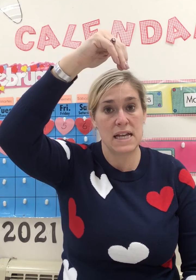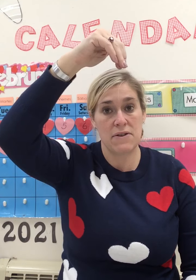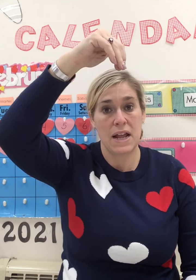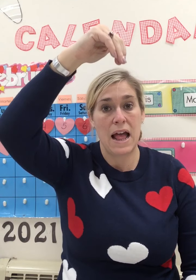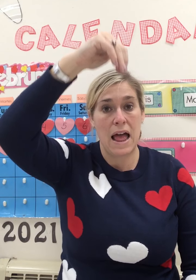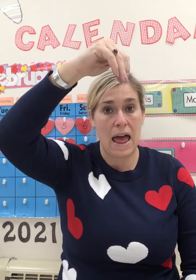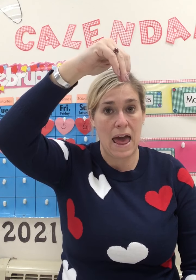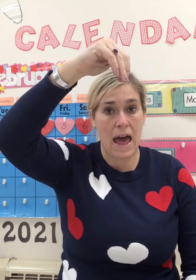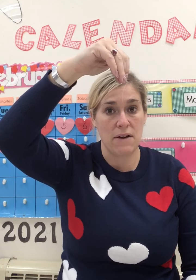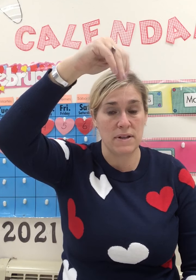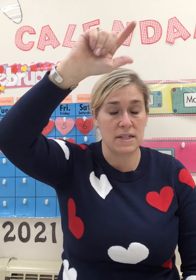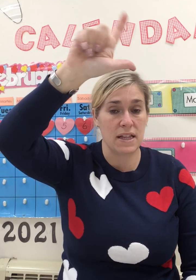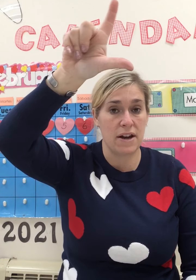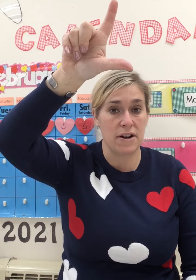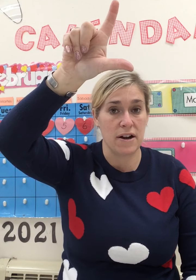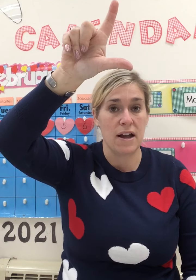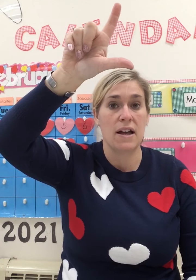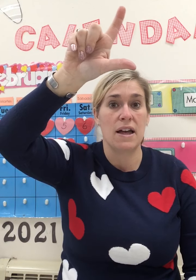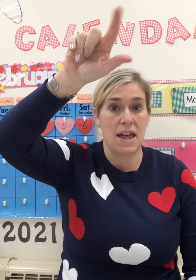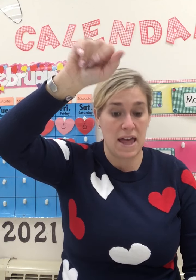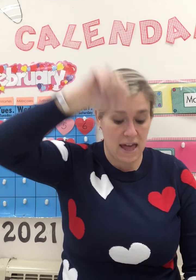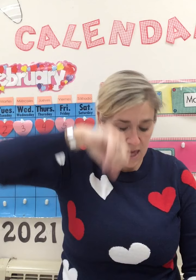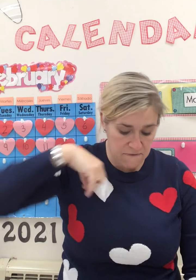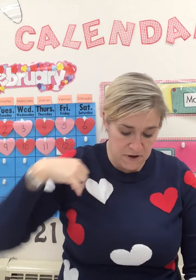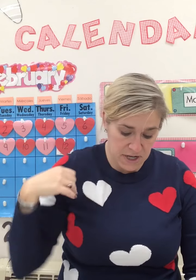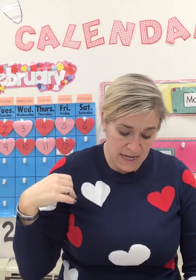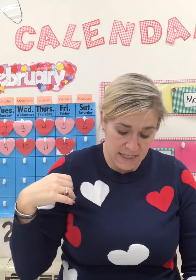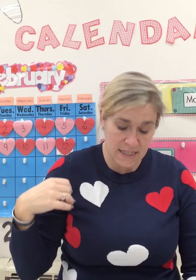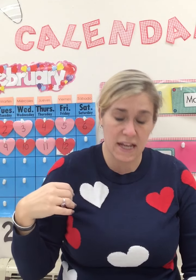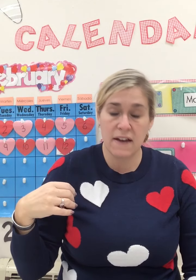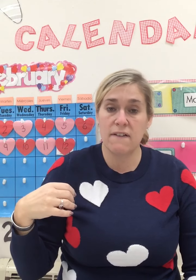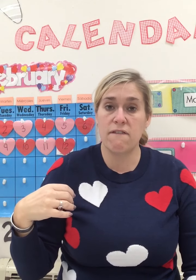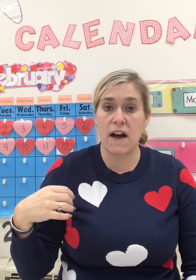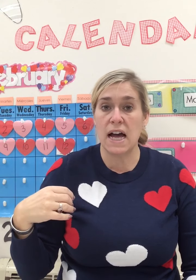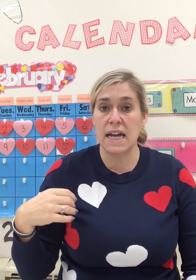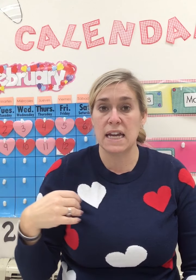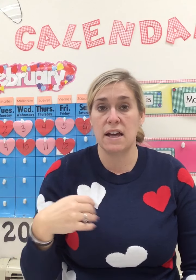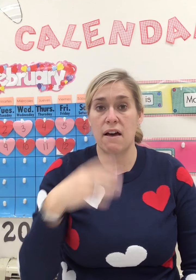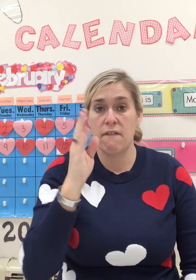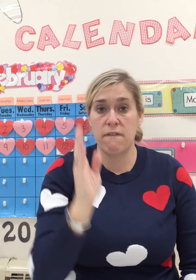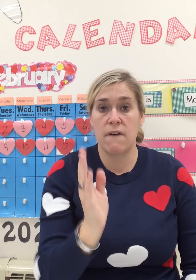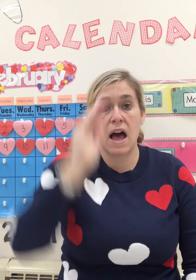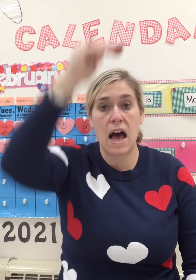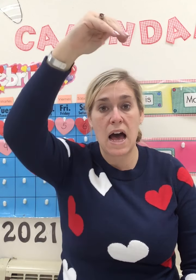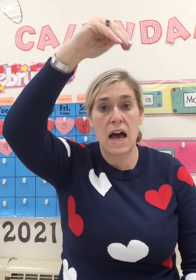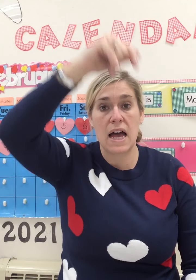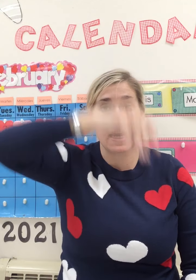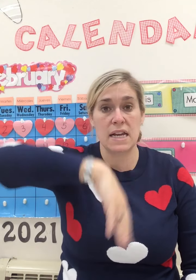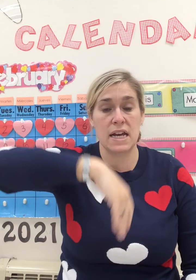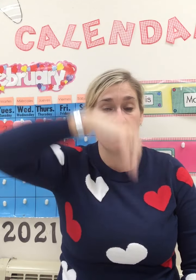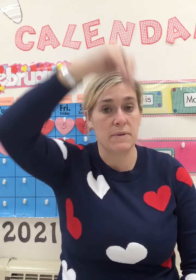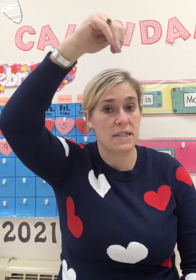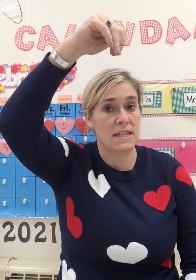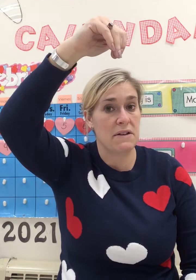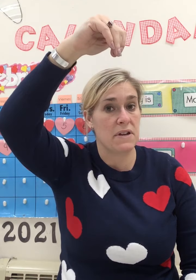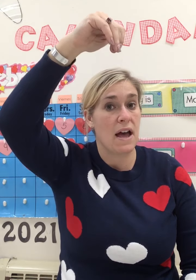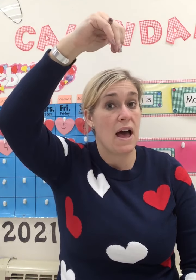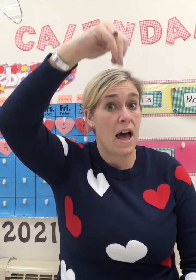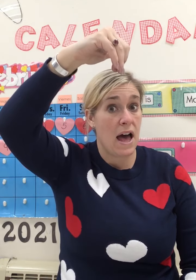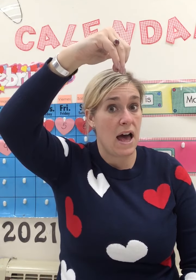sound? Ah. What's the letter? A. Very nice. Fine. Ein. What's the sound?